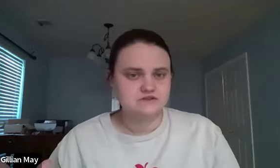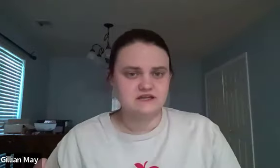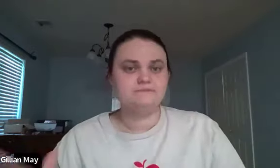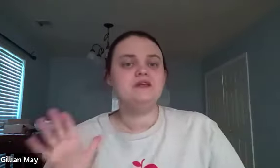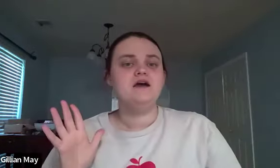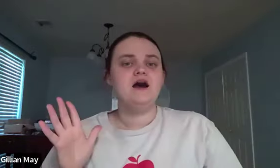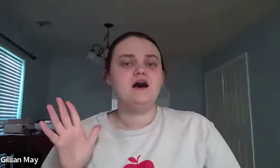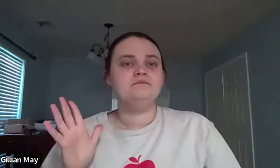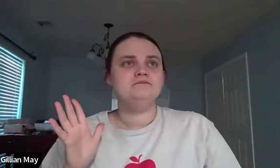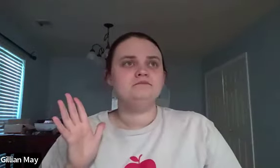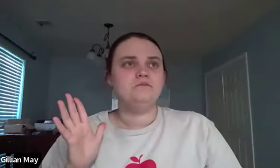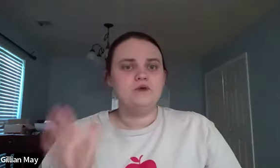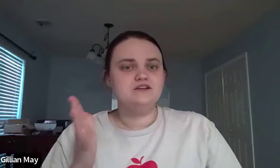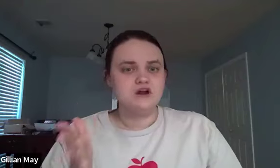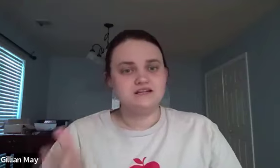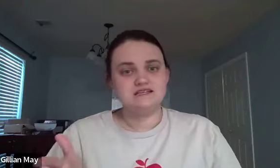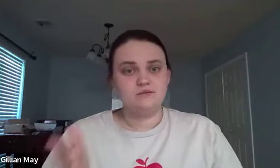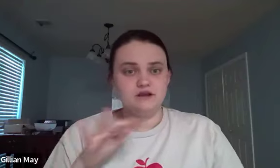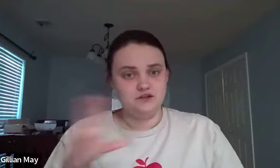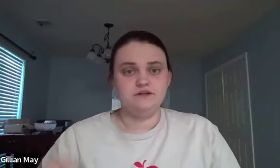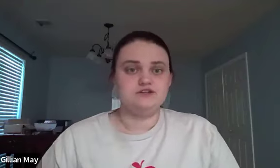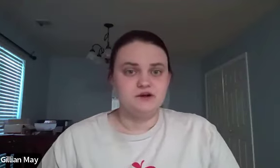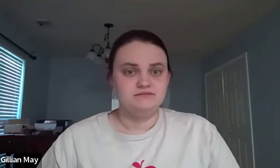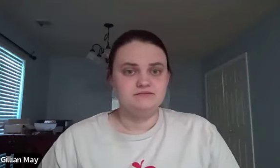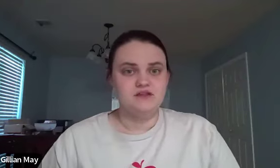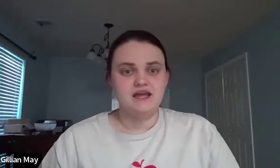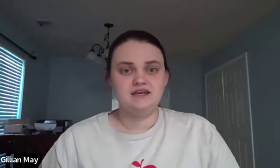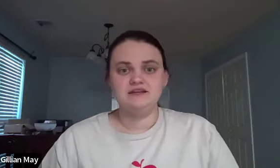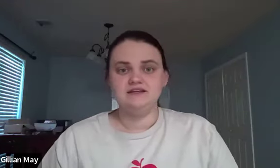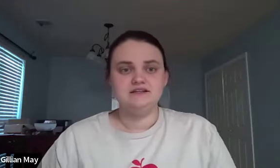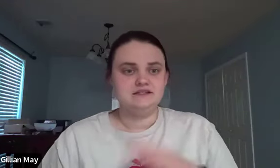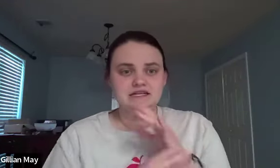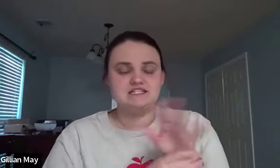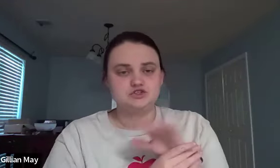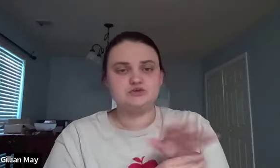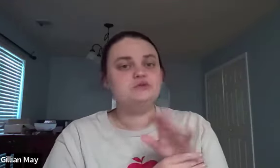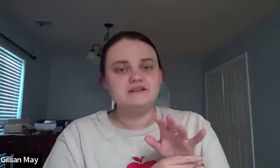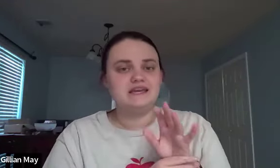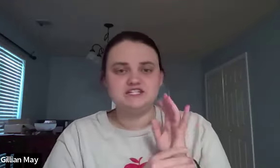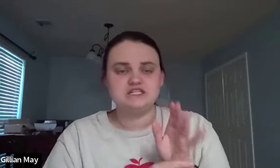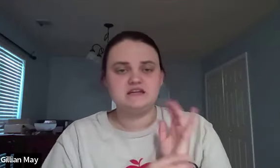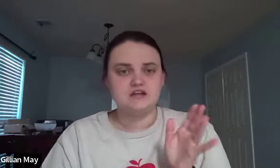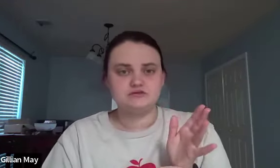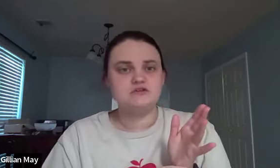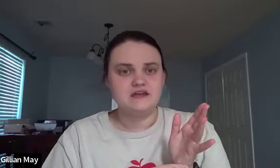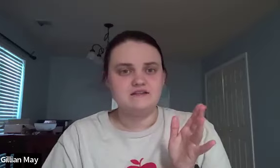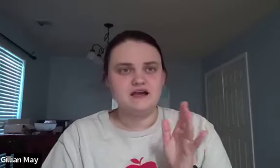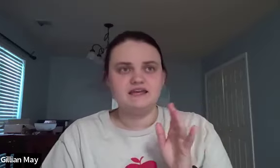of the time. When you're talking to someone and you finger spell, like it's truly like, it's just a natural thing. Like